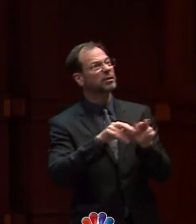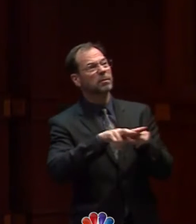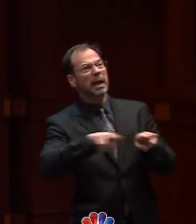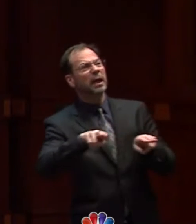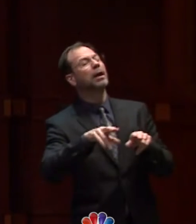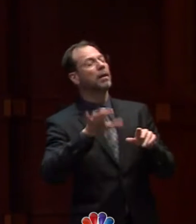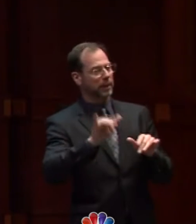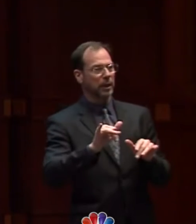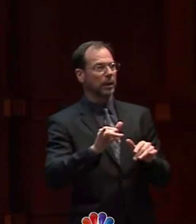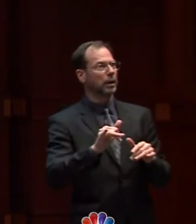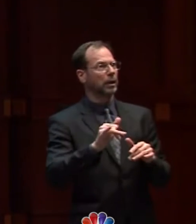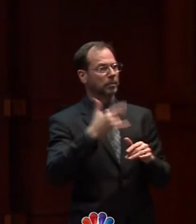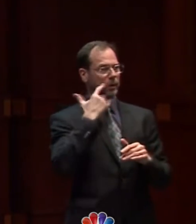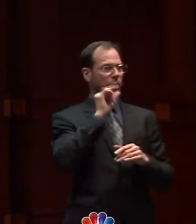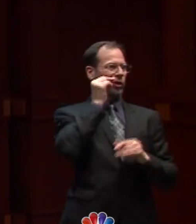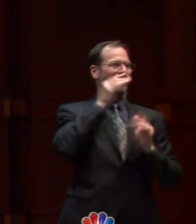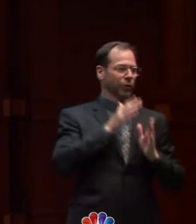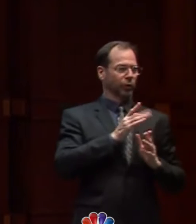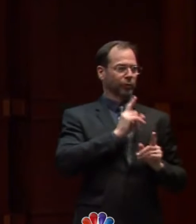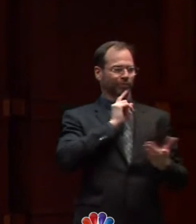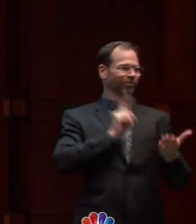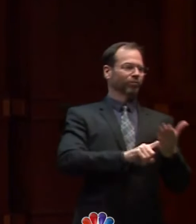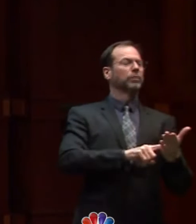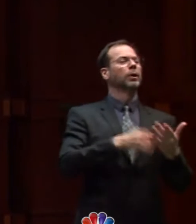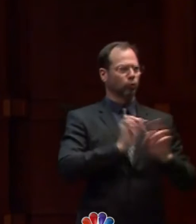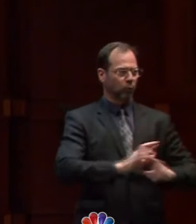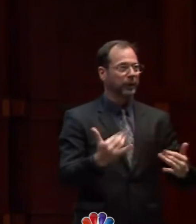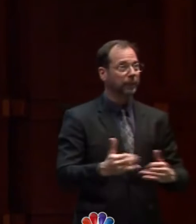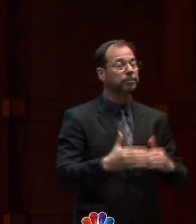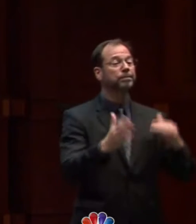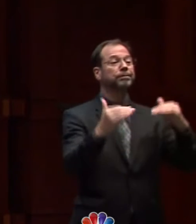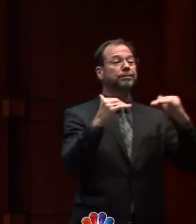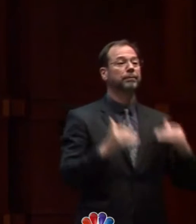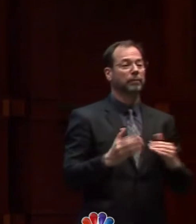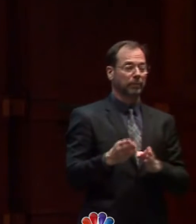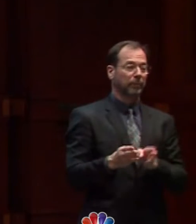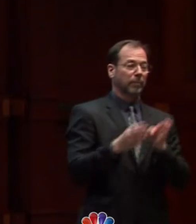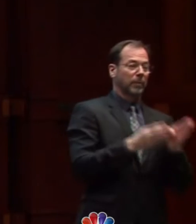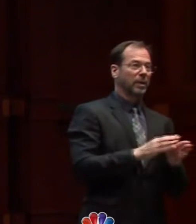as a consequence of the actions that the governor has taken. Level 4